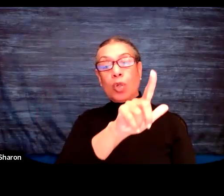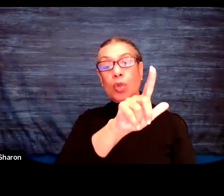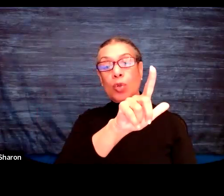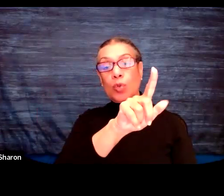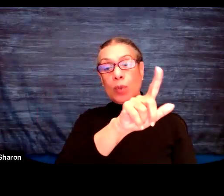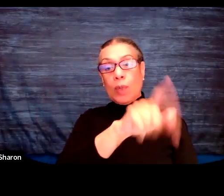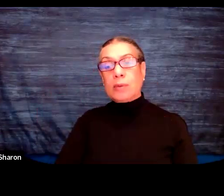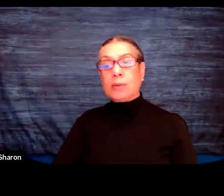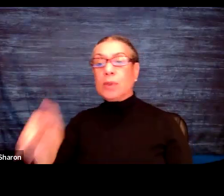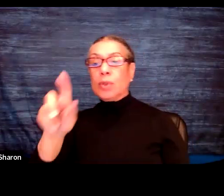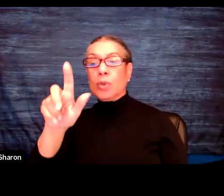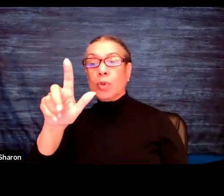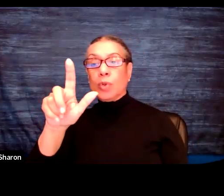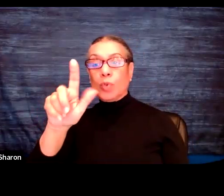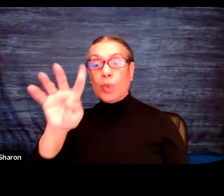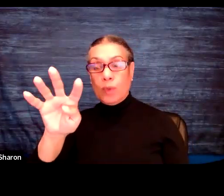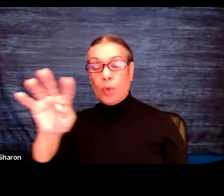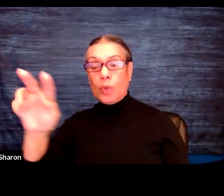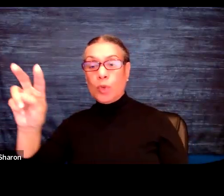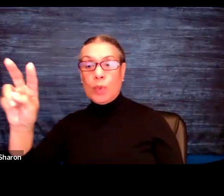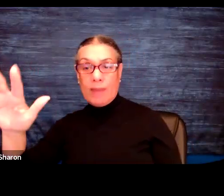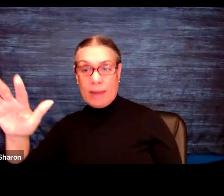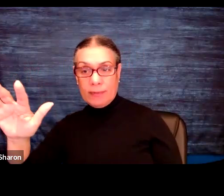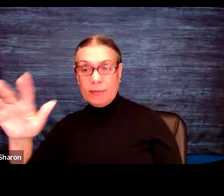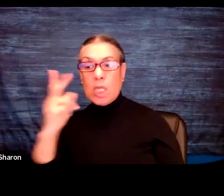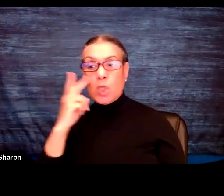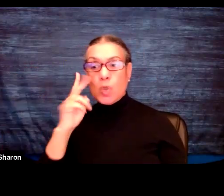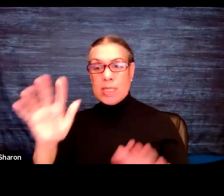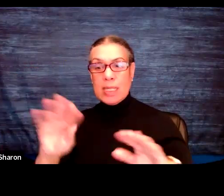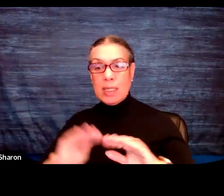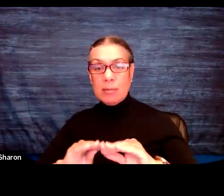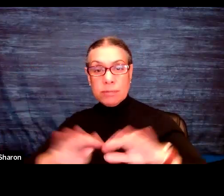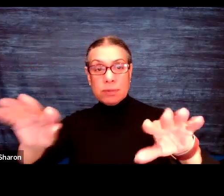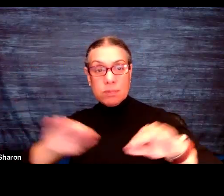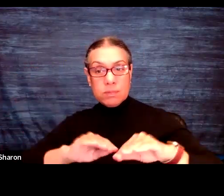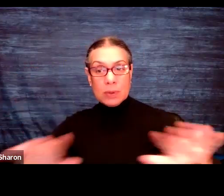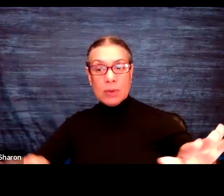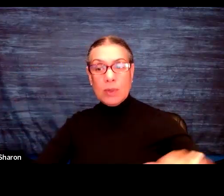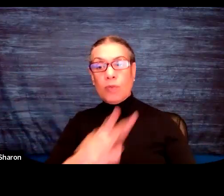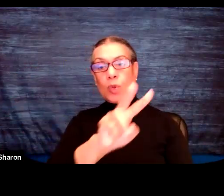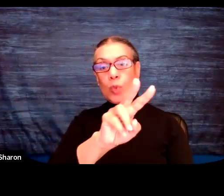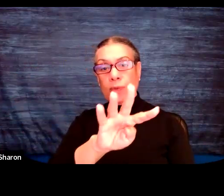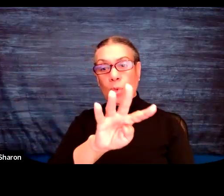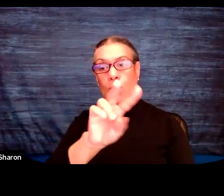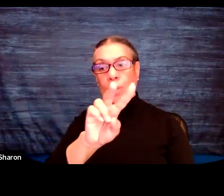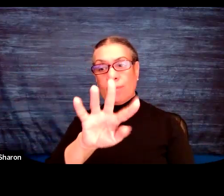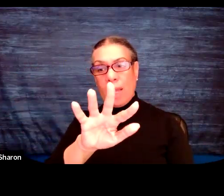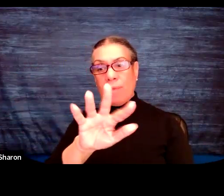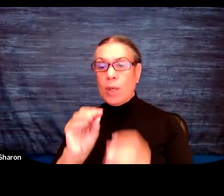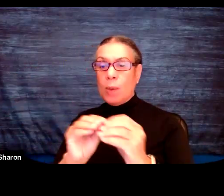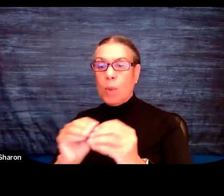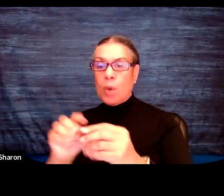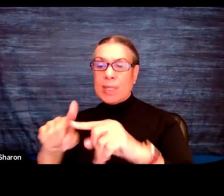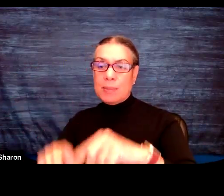year 24-25. And so we can see that the distribution of invitations in school year 24-25 is more closely aligned